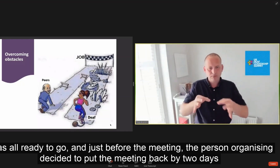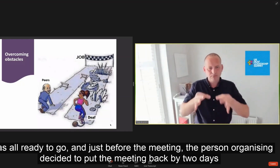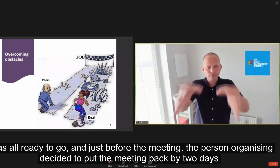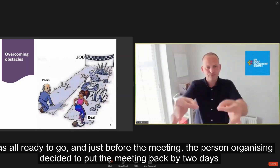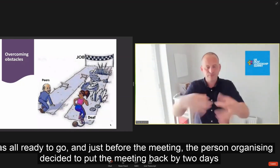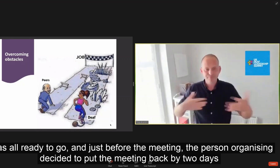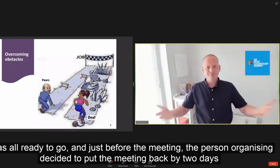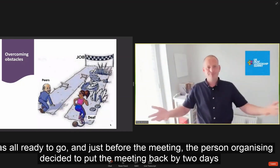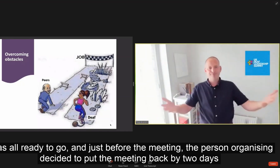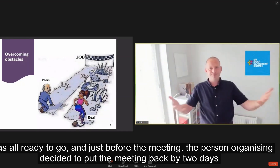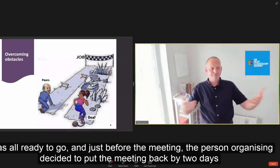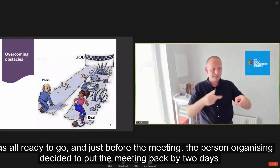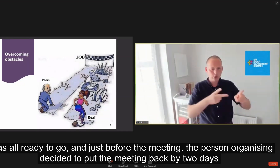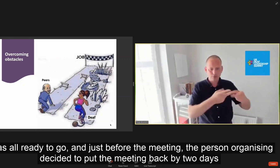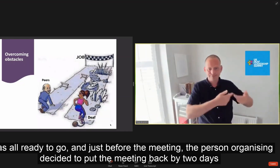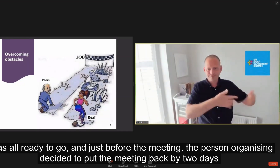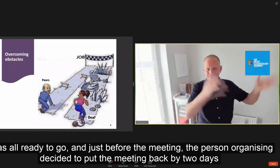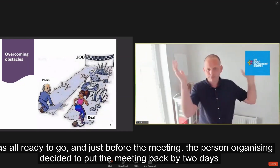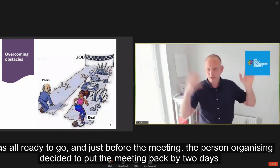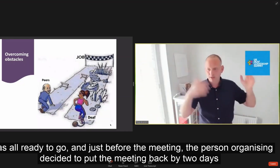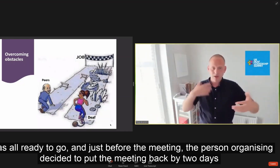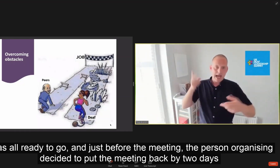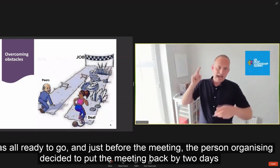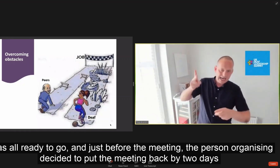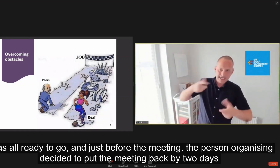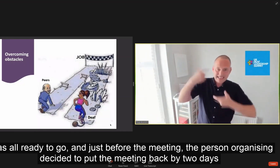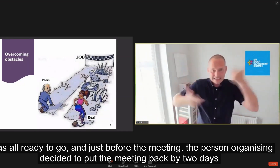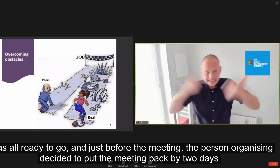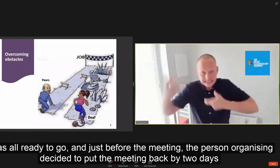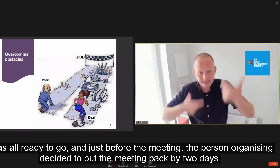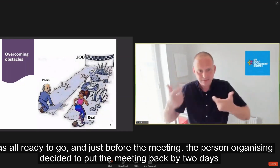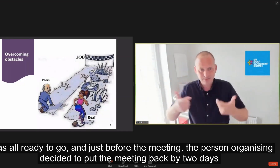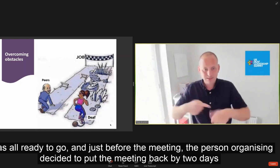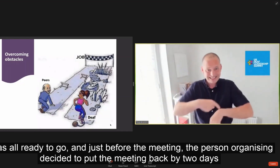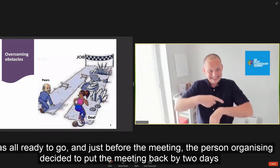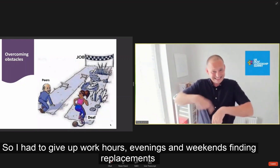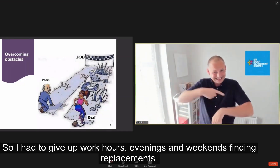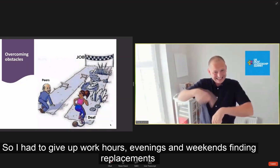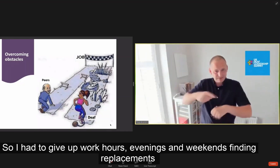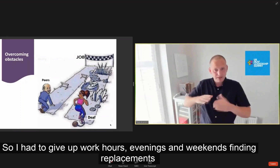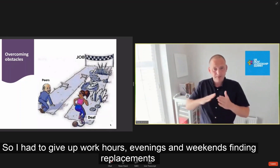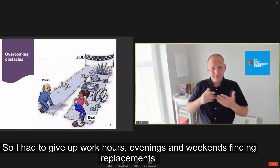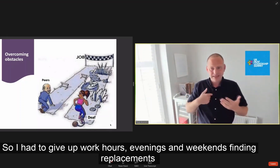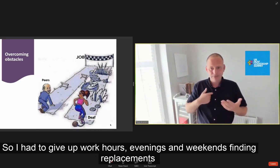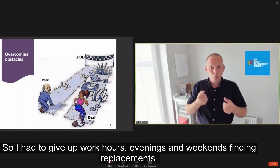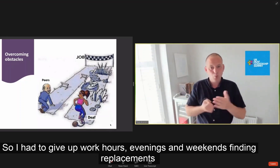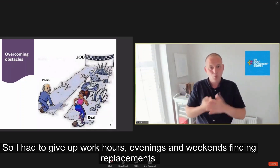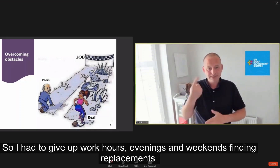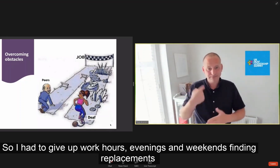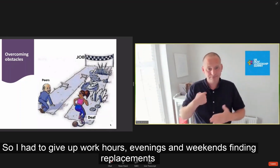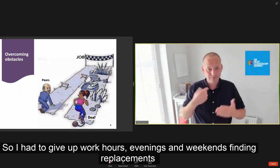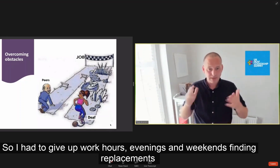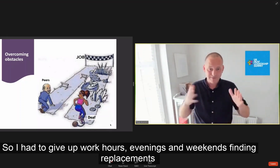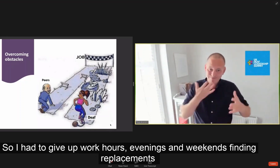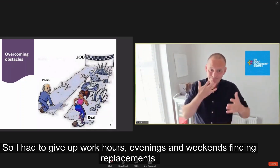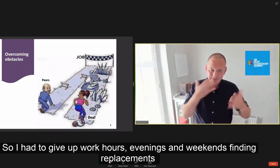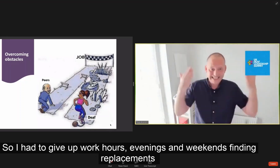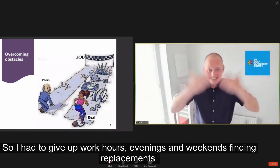before the meeting, the person who was organising the meeting decided that the meeting would be 2 days later or a week later. And there I go back to my hours